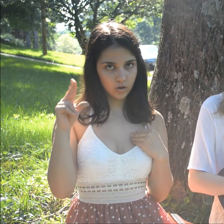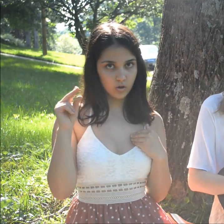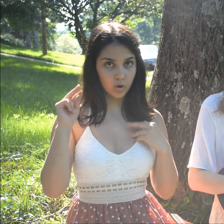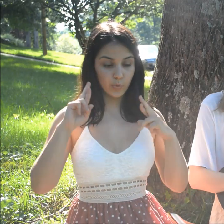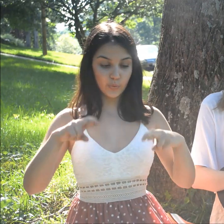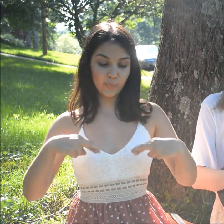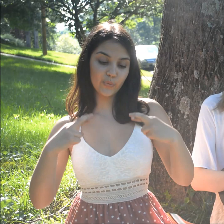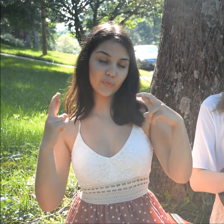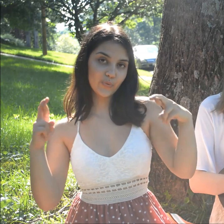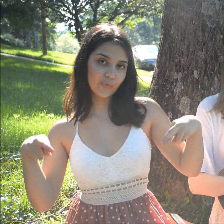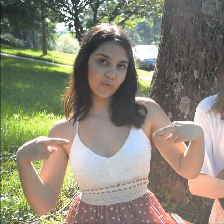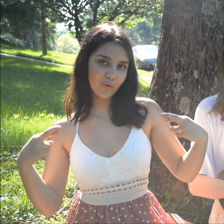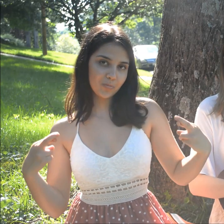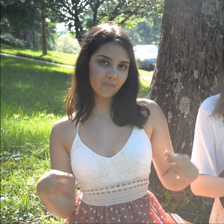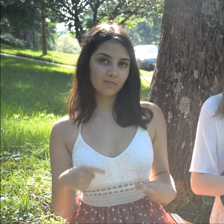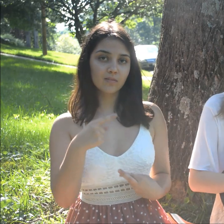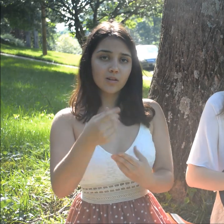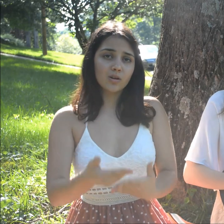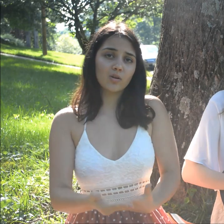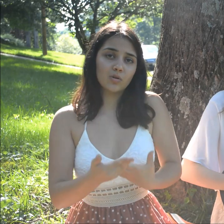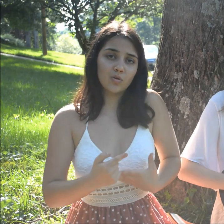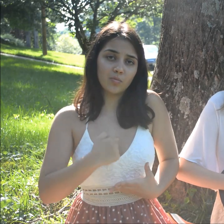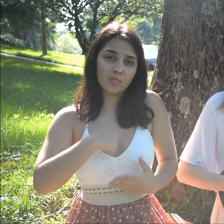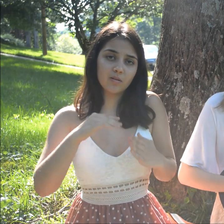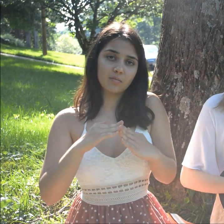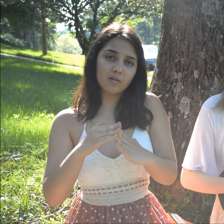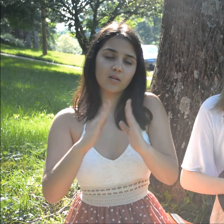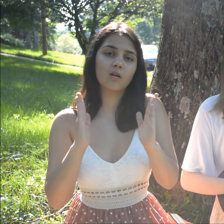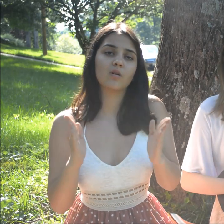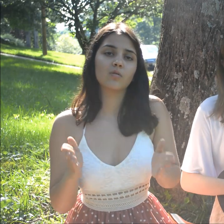out of rope, you bring me home